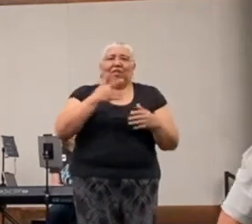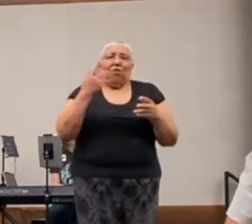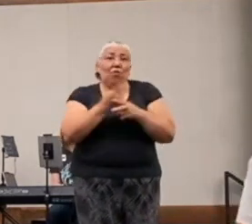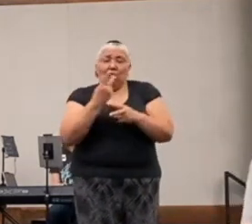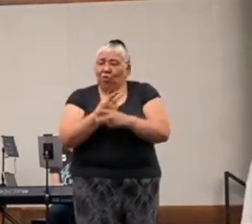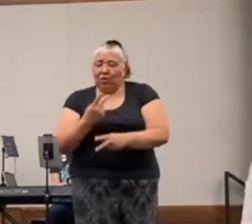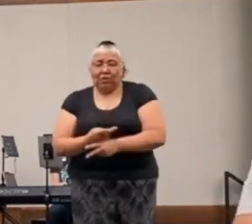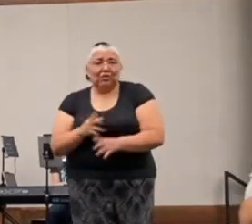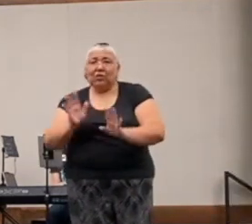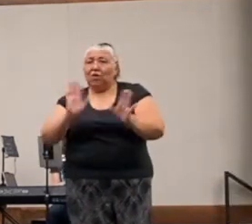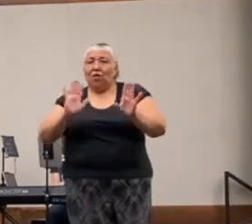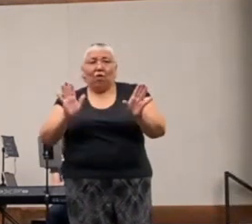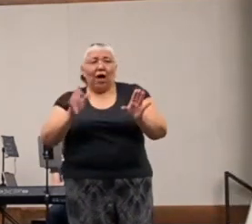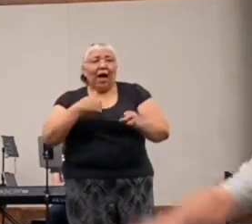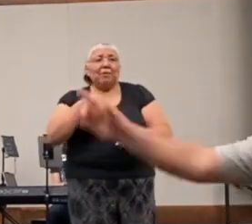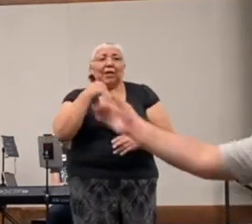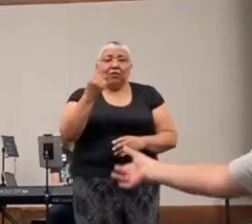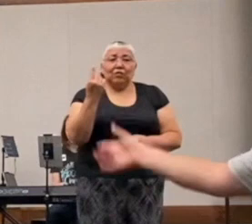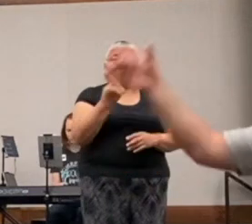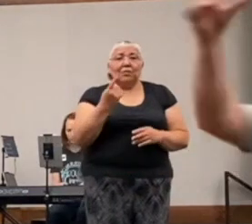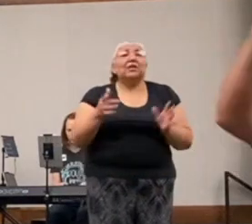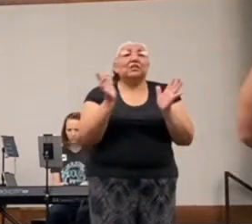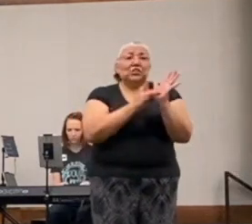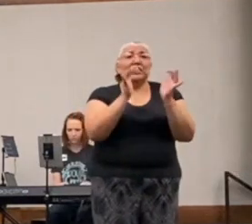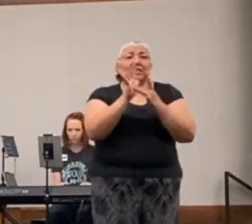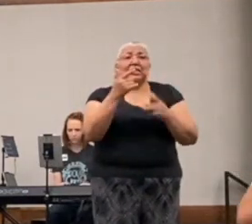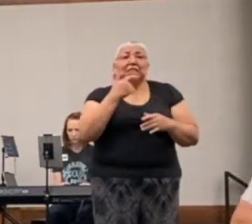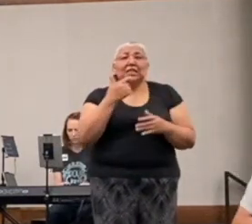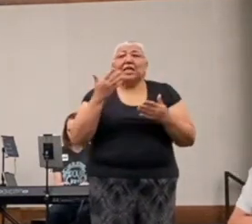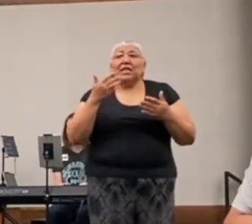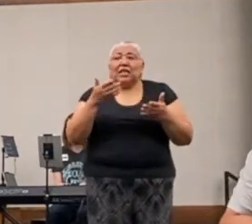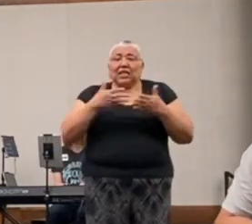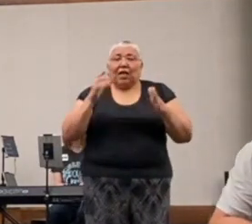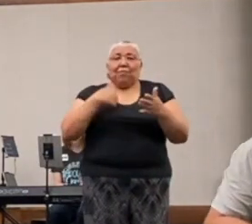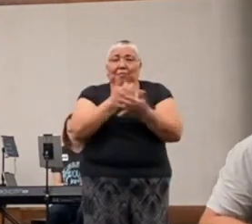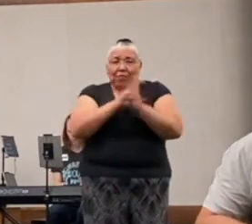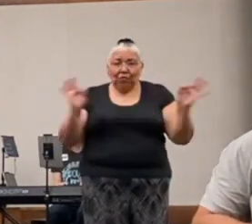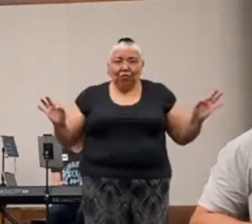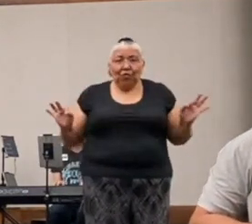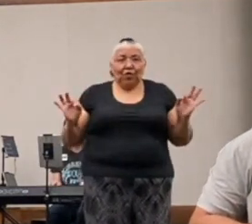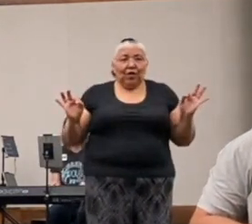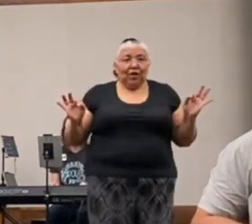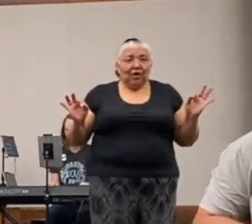not making you feel worse. I'm telling you something. Jesus set me free.